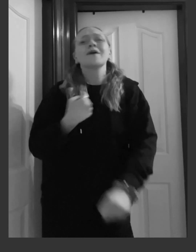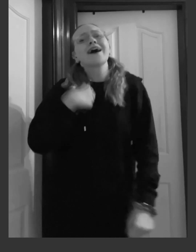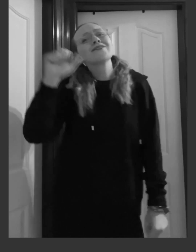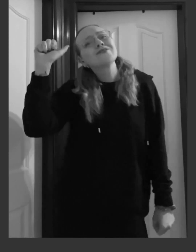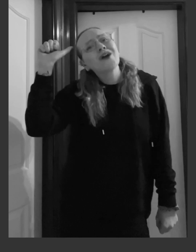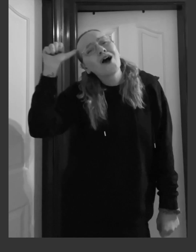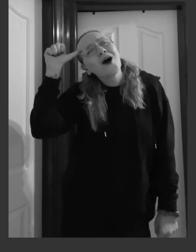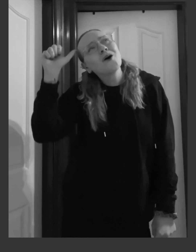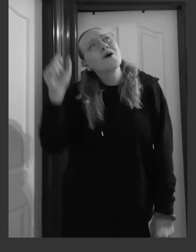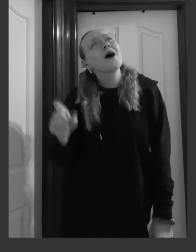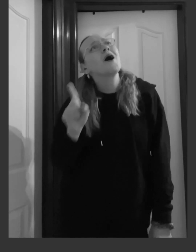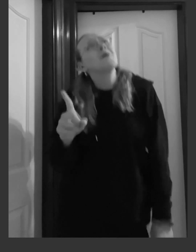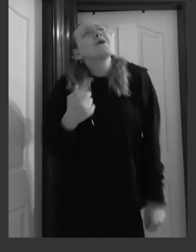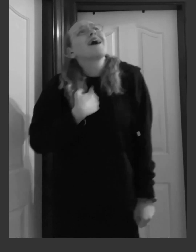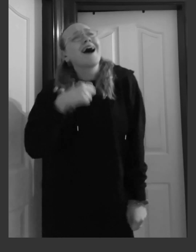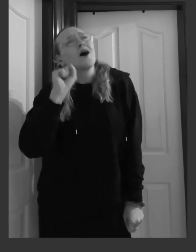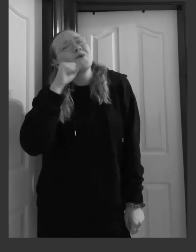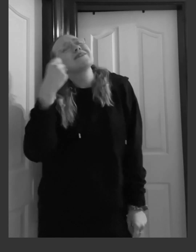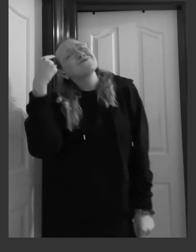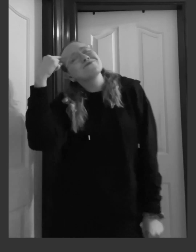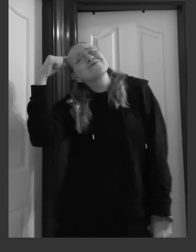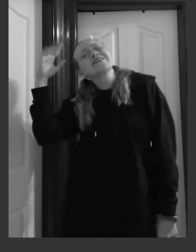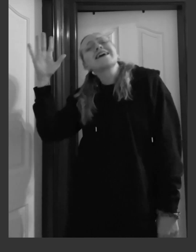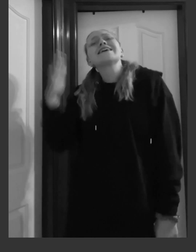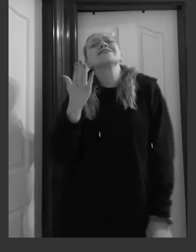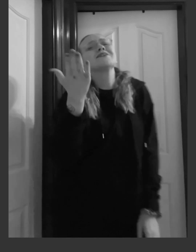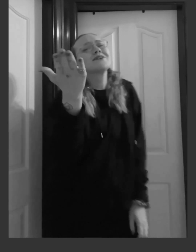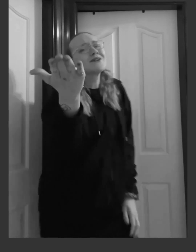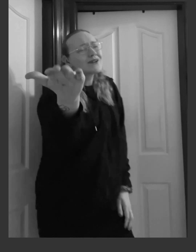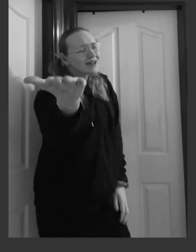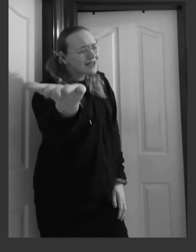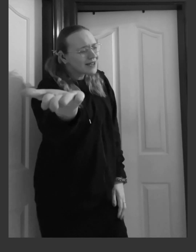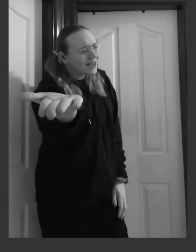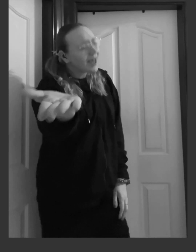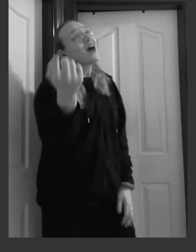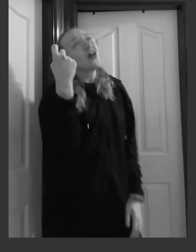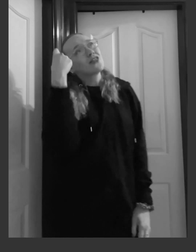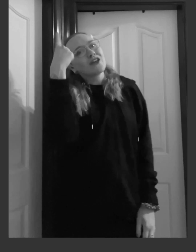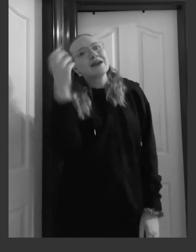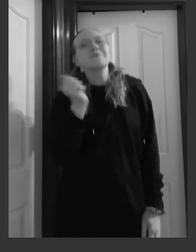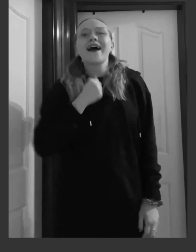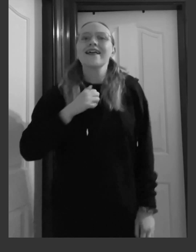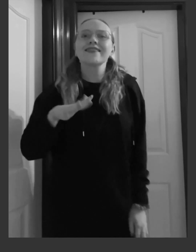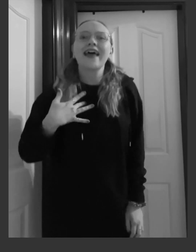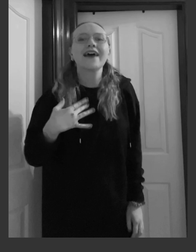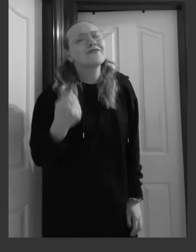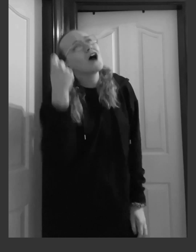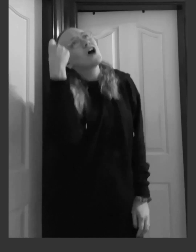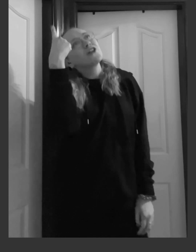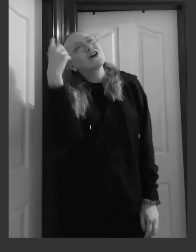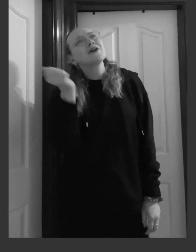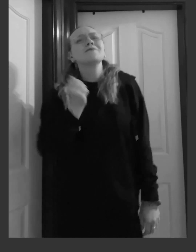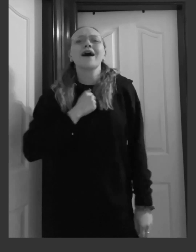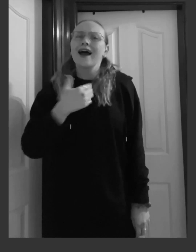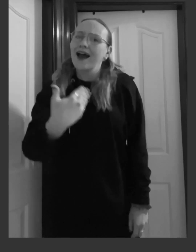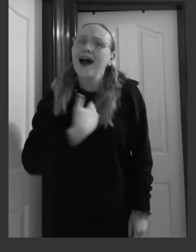know that I get over you Look at my life, look at my heart